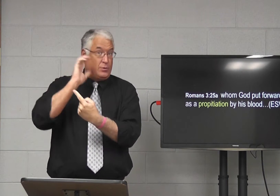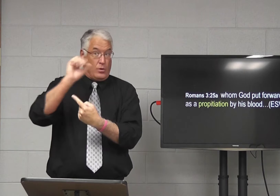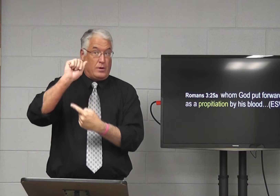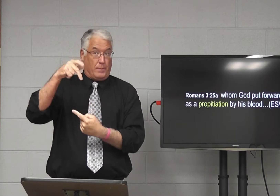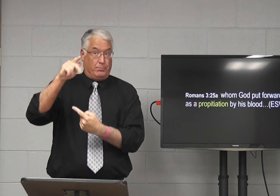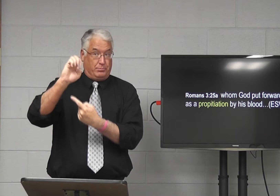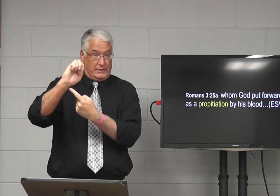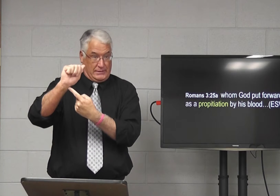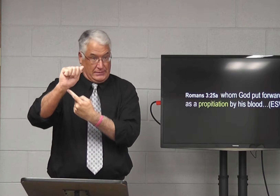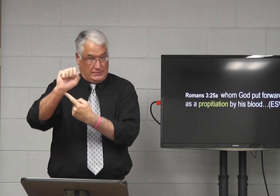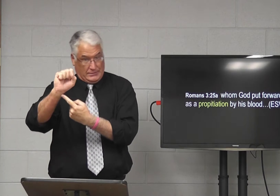appease.